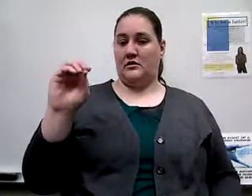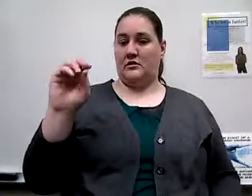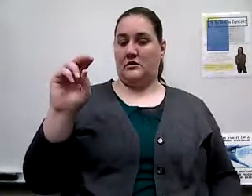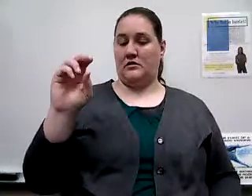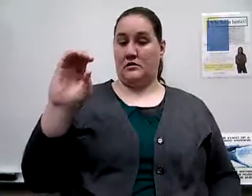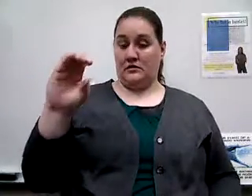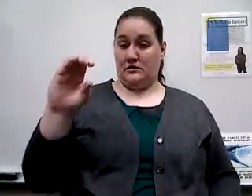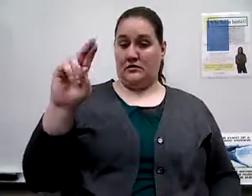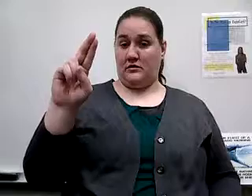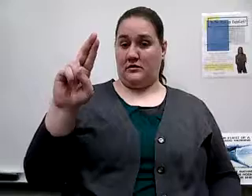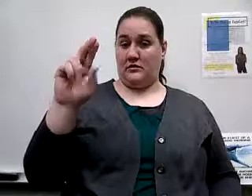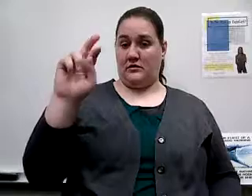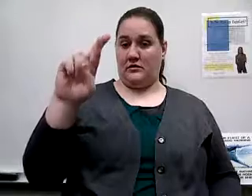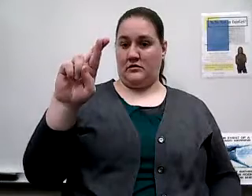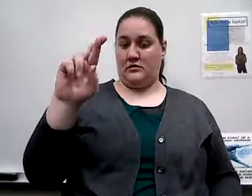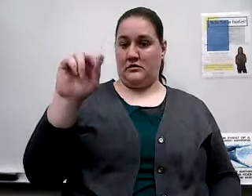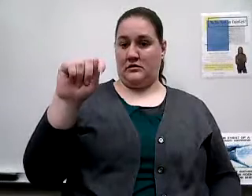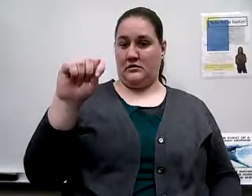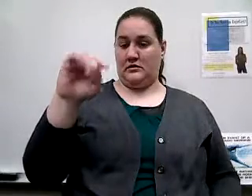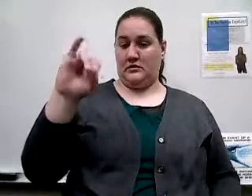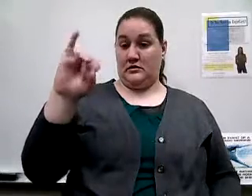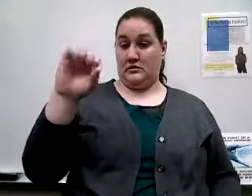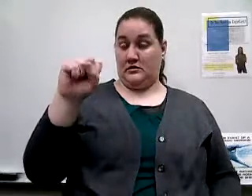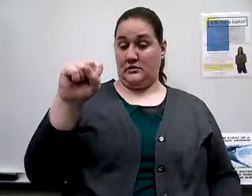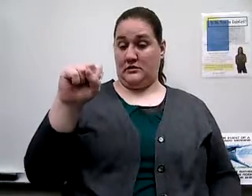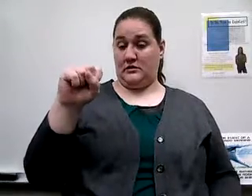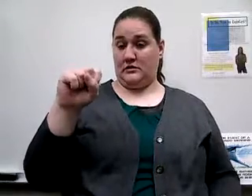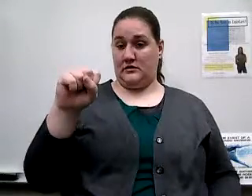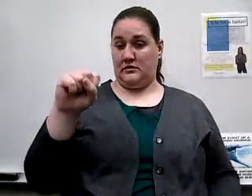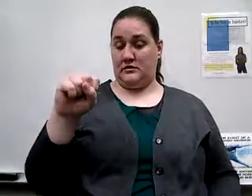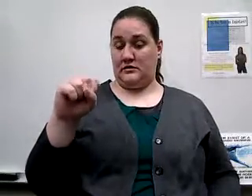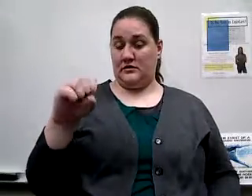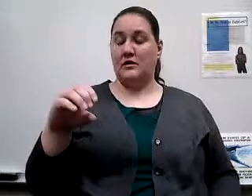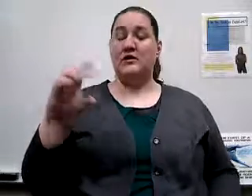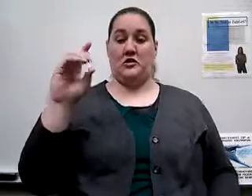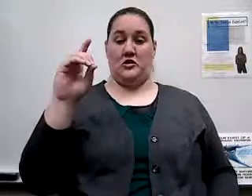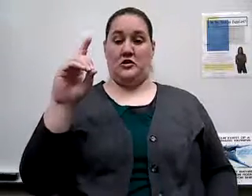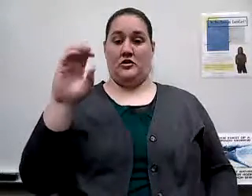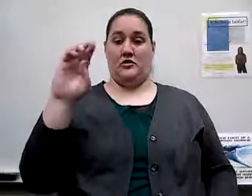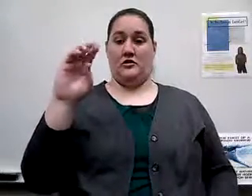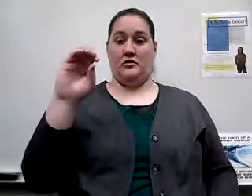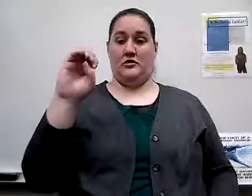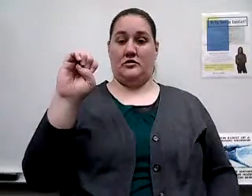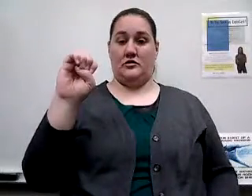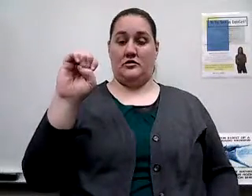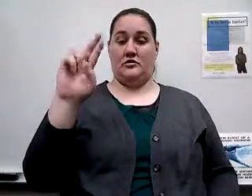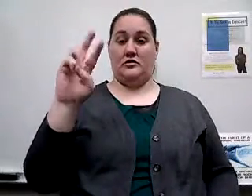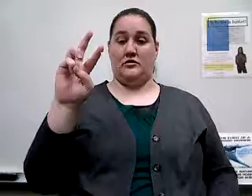dew, in the morning. Okay, dew on the grass. If you happen to get up nice and